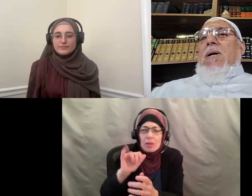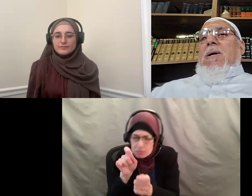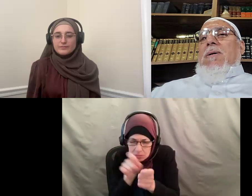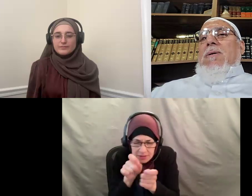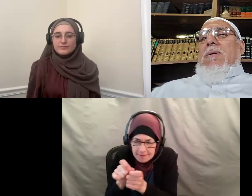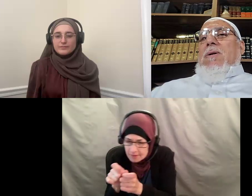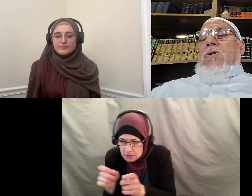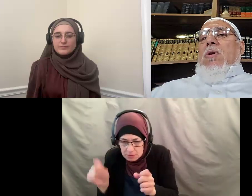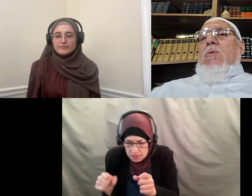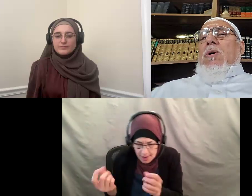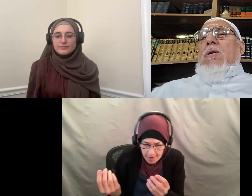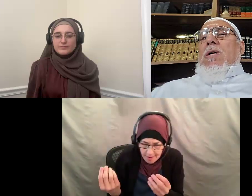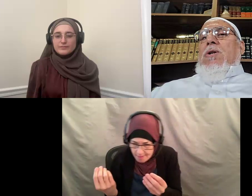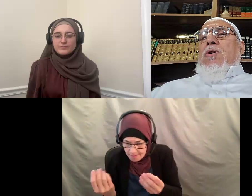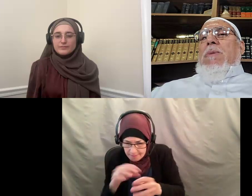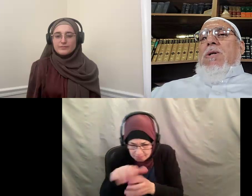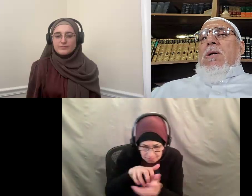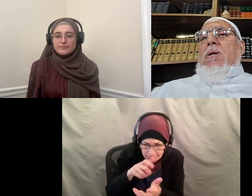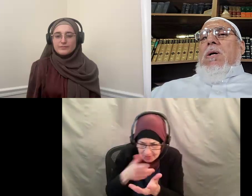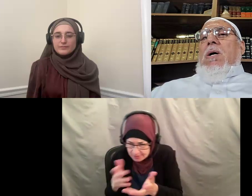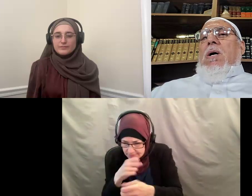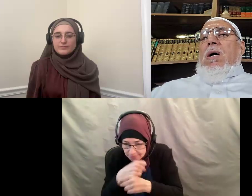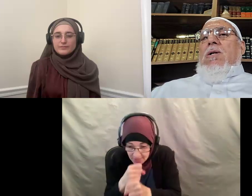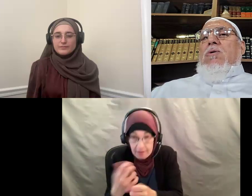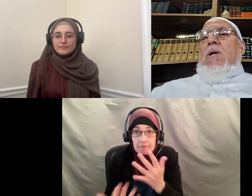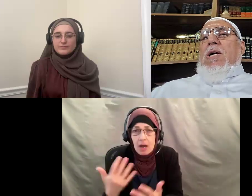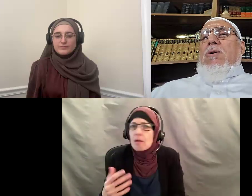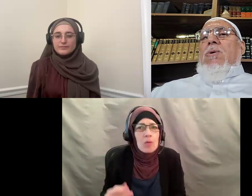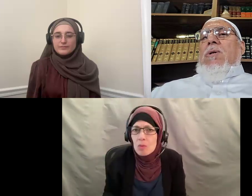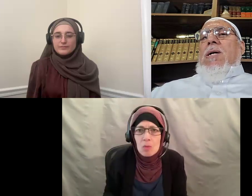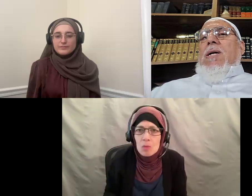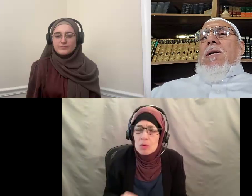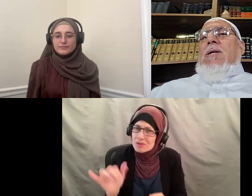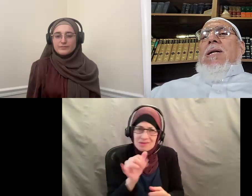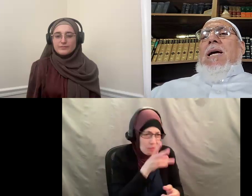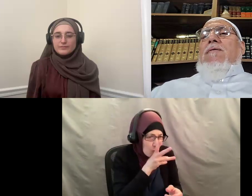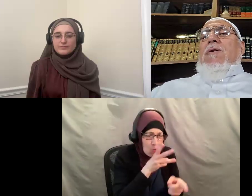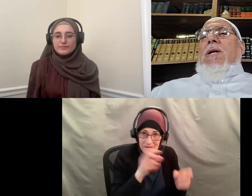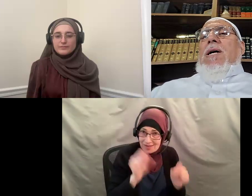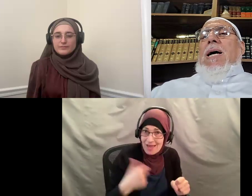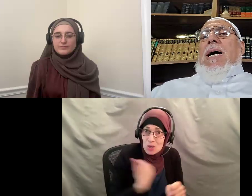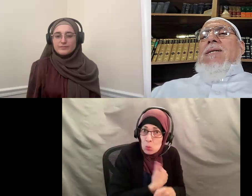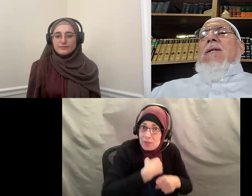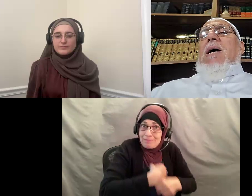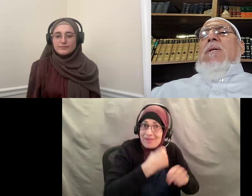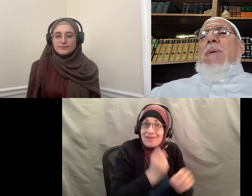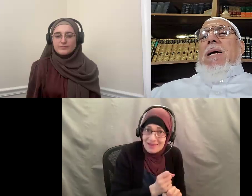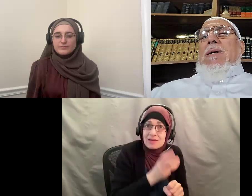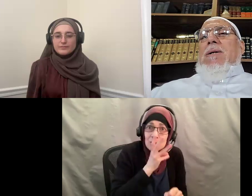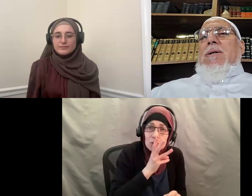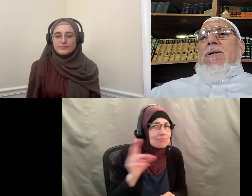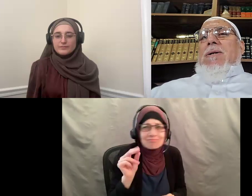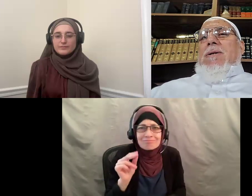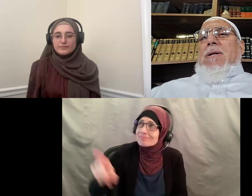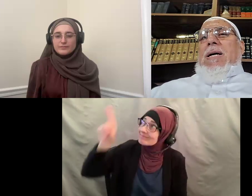It's Allah. So the word in due measure also includes that everything has a time